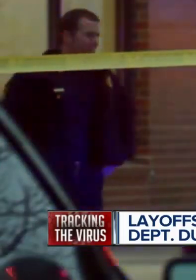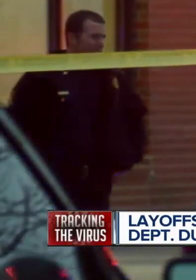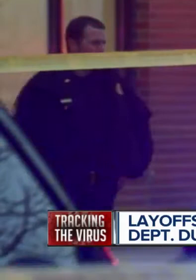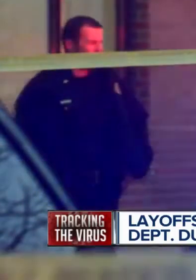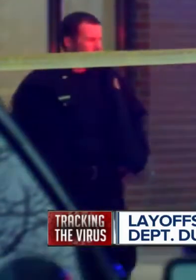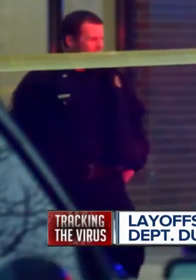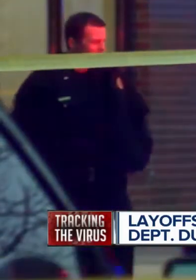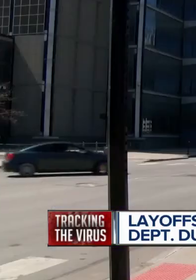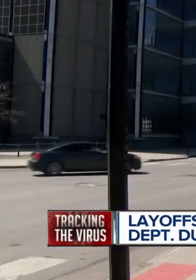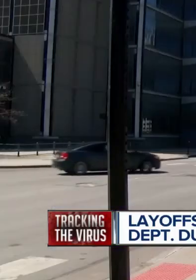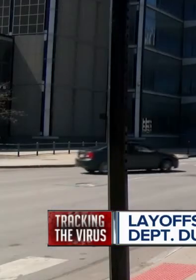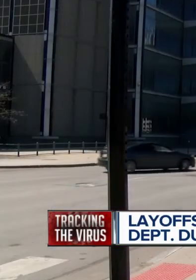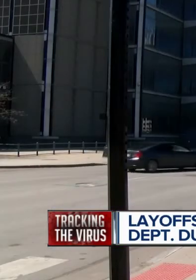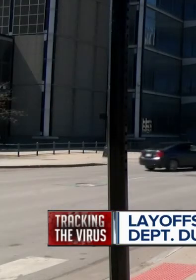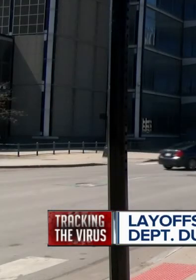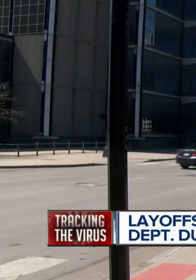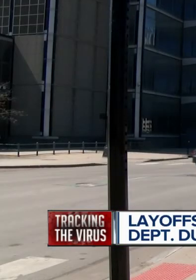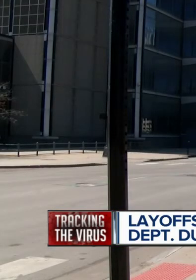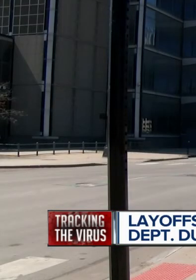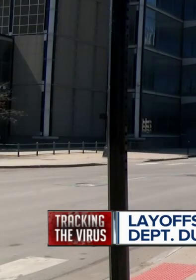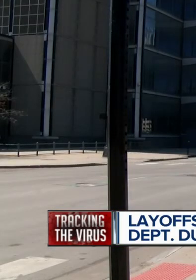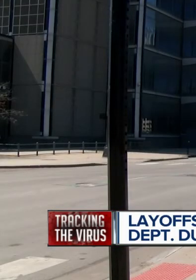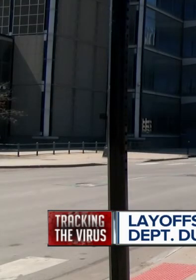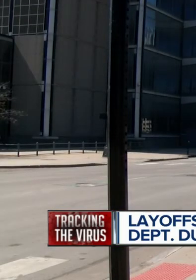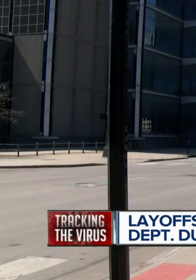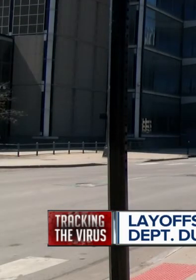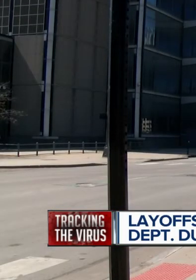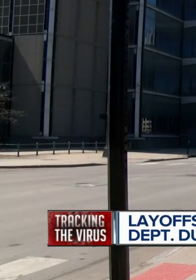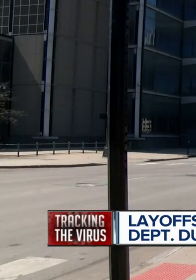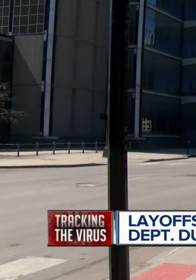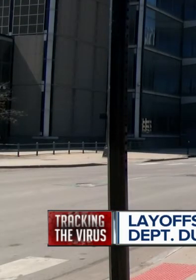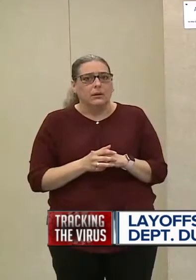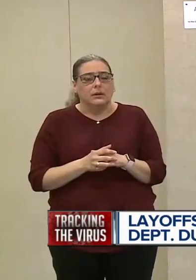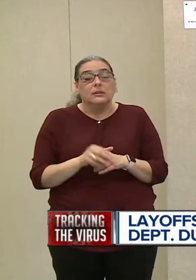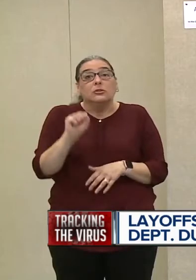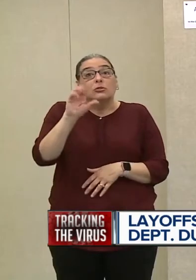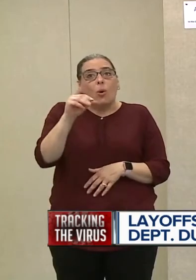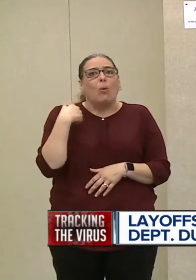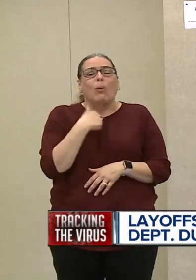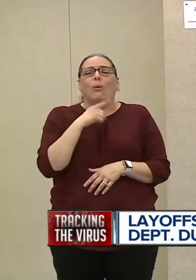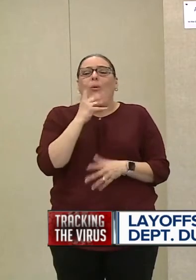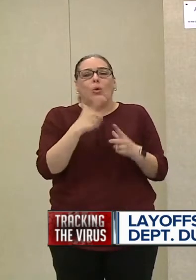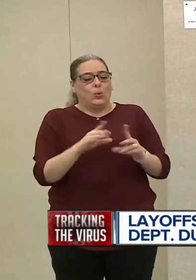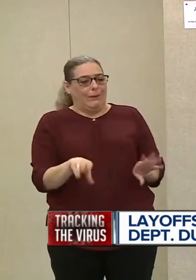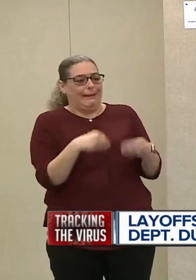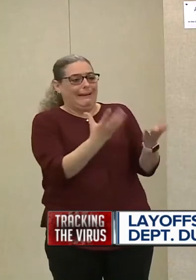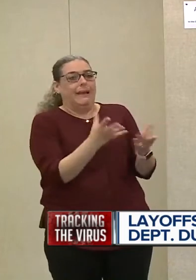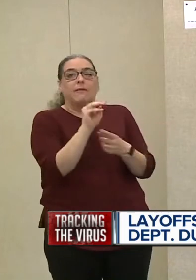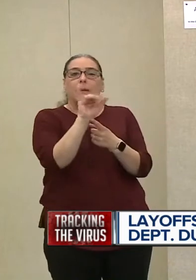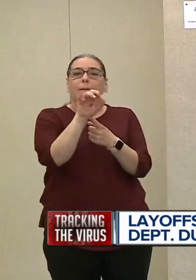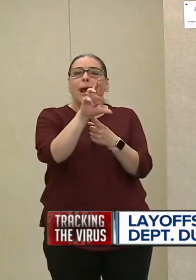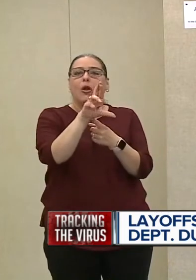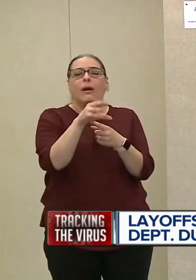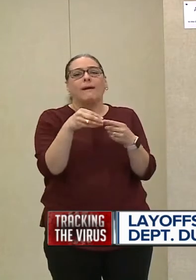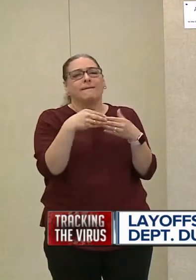to also use that money for lost revenue. The goal here is to give the flexibility to the mayors, to our